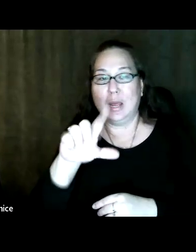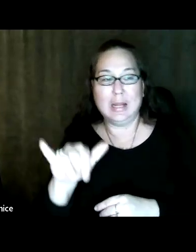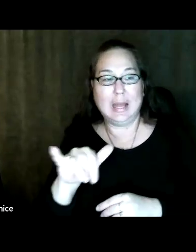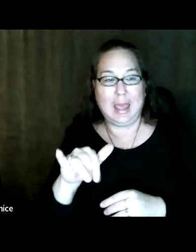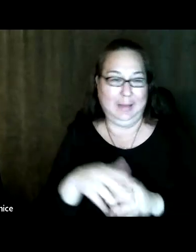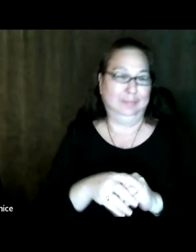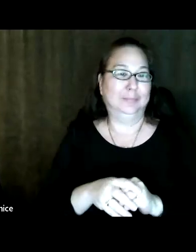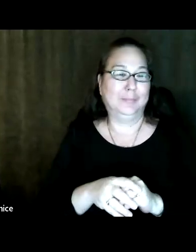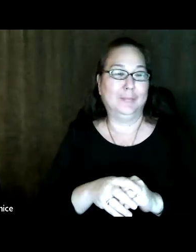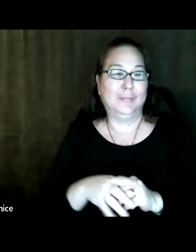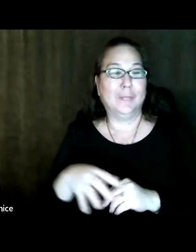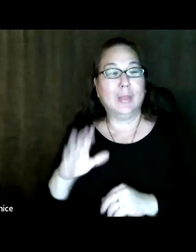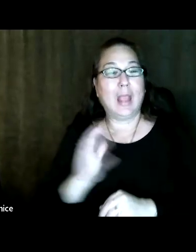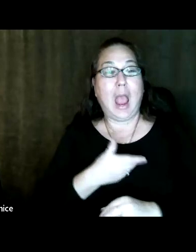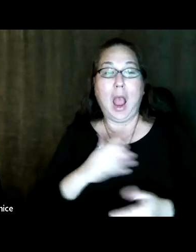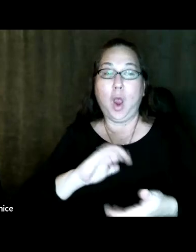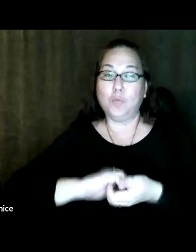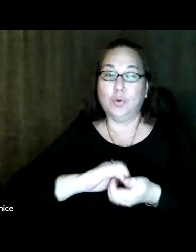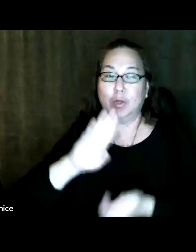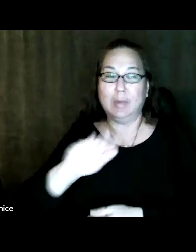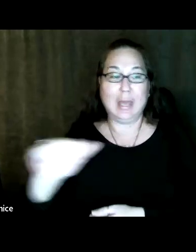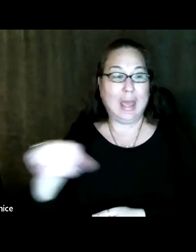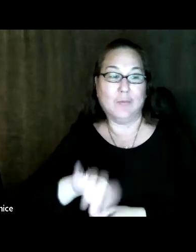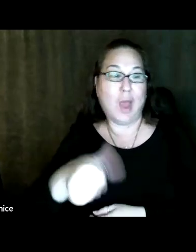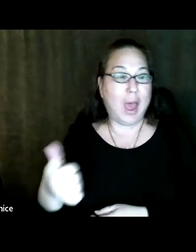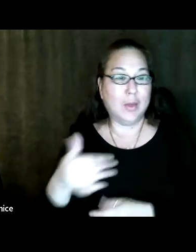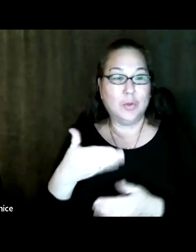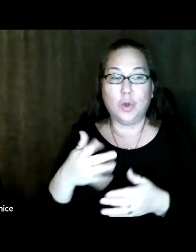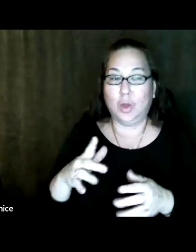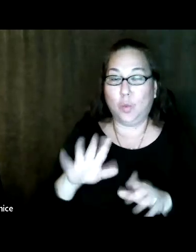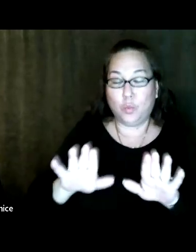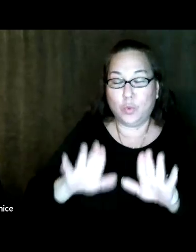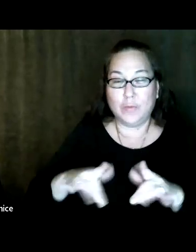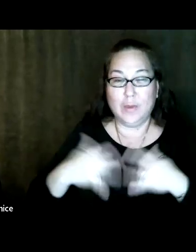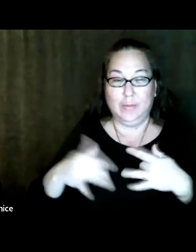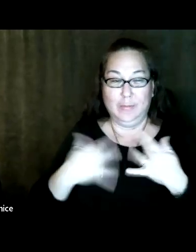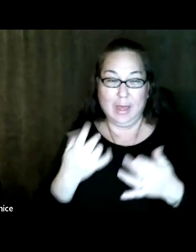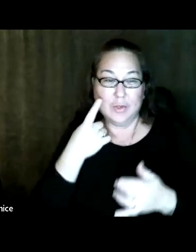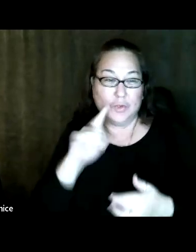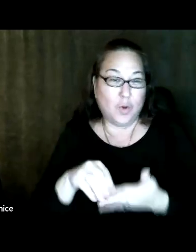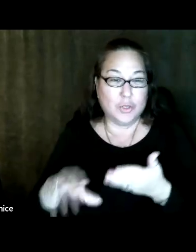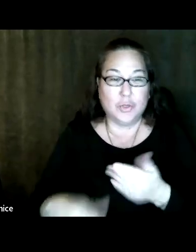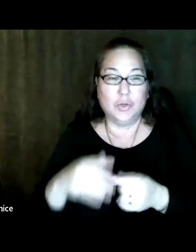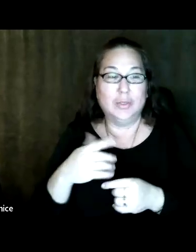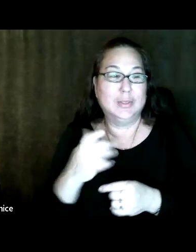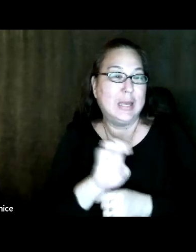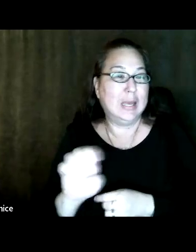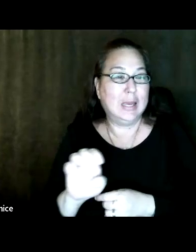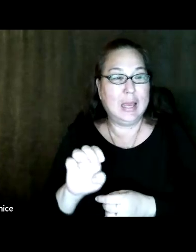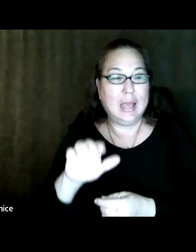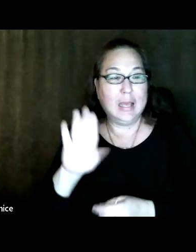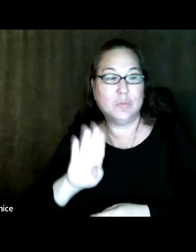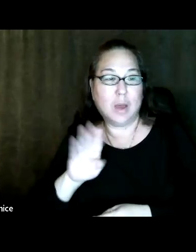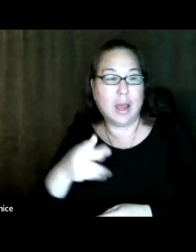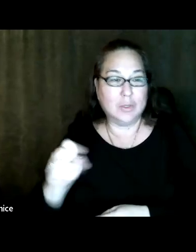of the Month in September. A standout soccer player and student, Christopher is known for encouraging his teammates and fostering